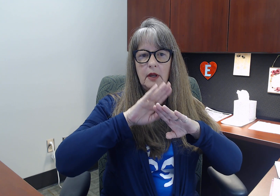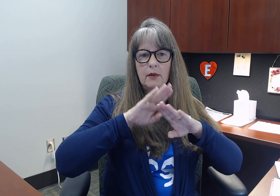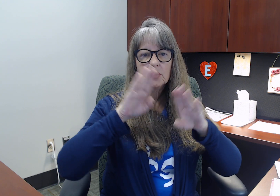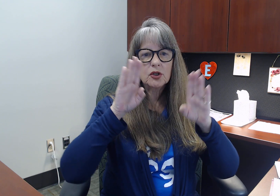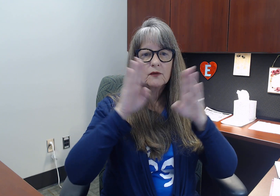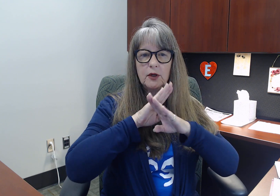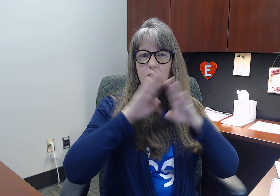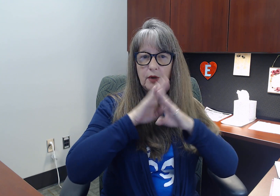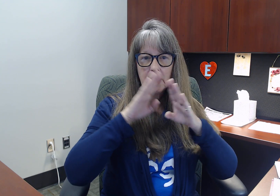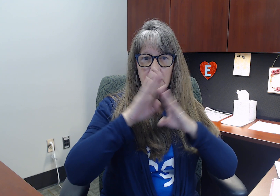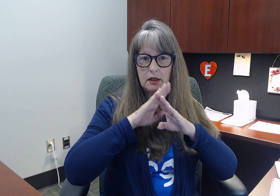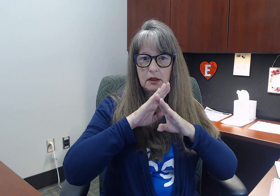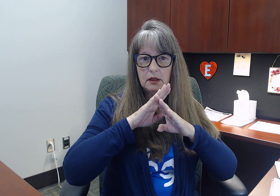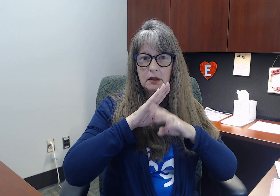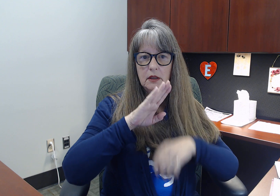was just frustrated.